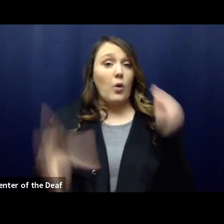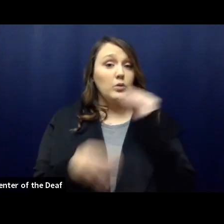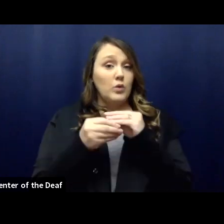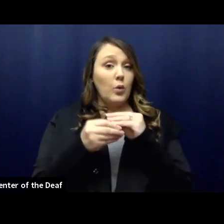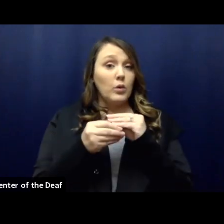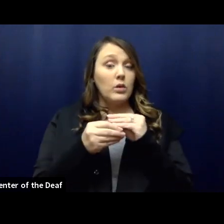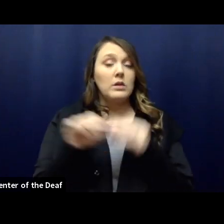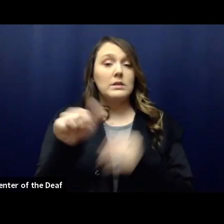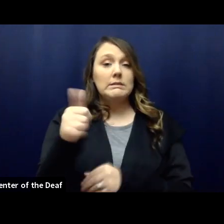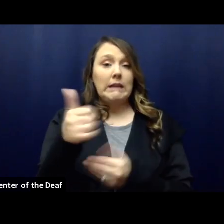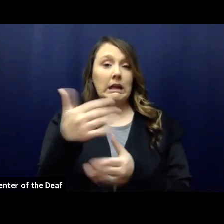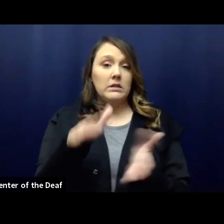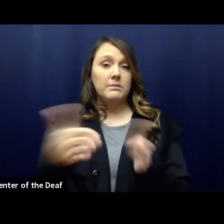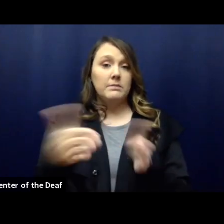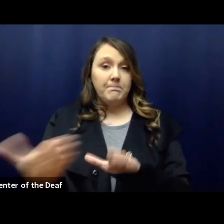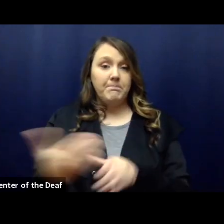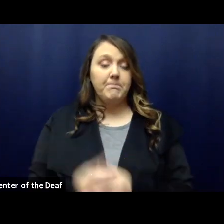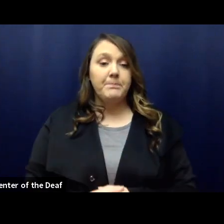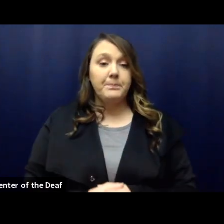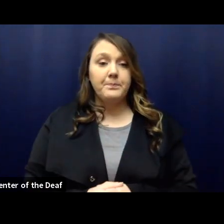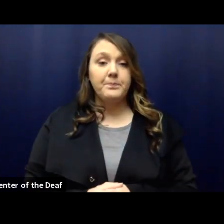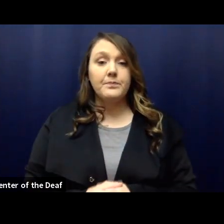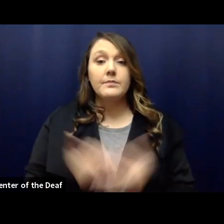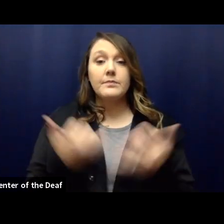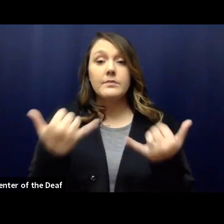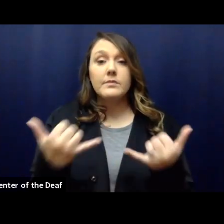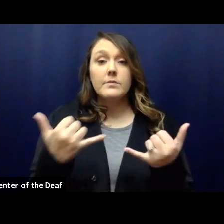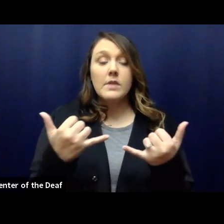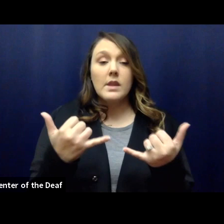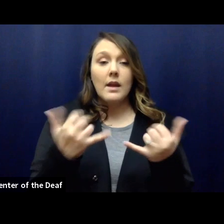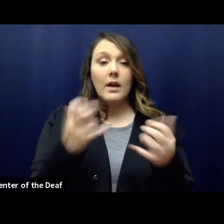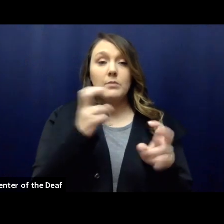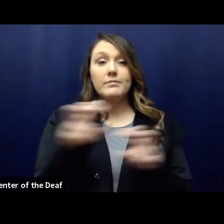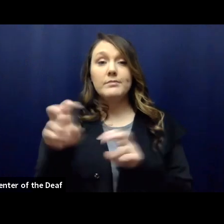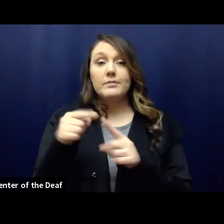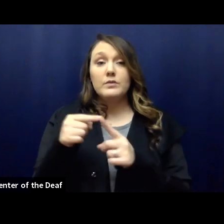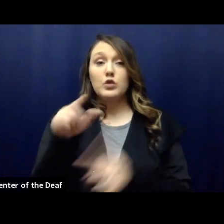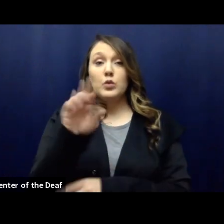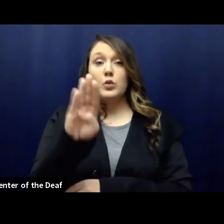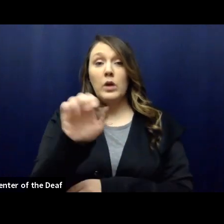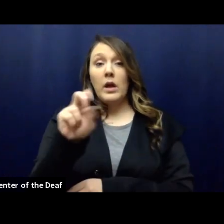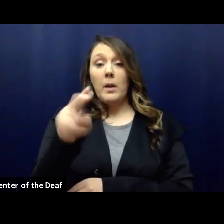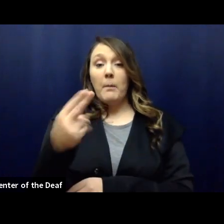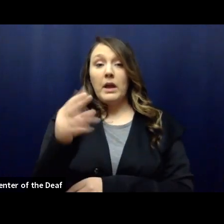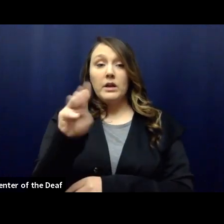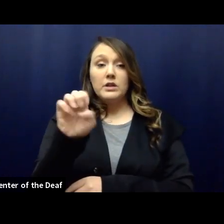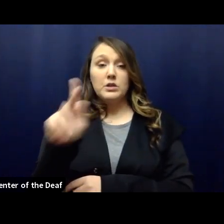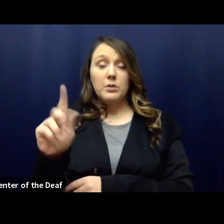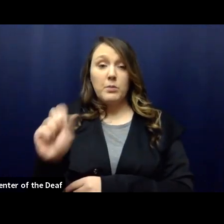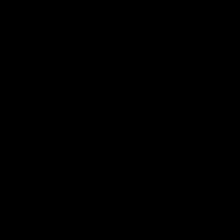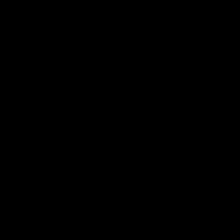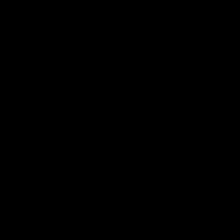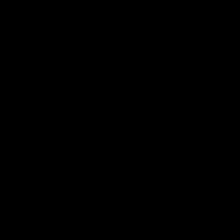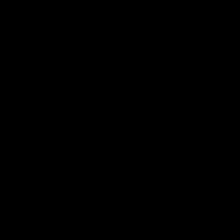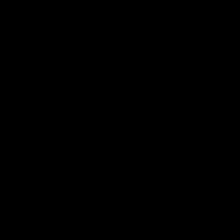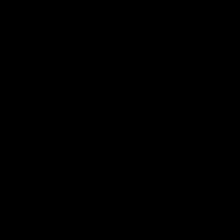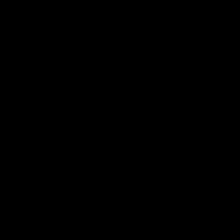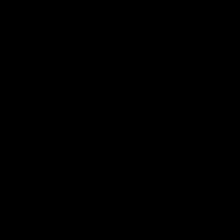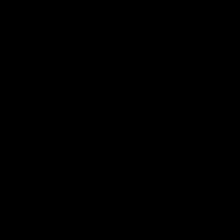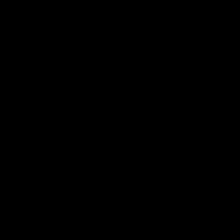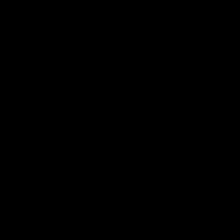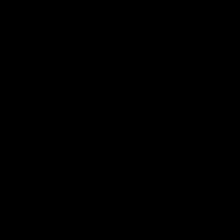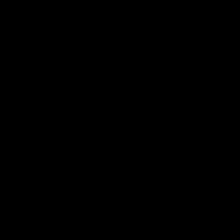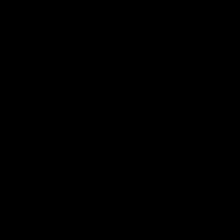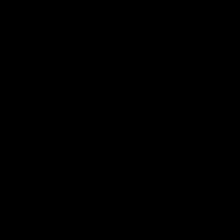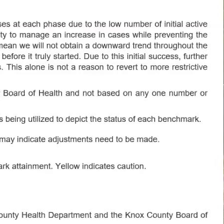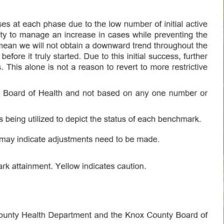10. And now we'll transition to the benchmarks. As a reminder, for the majority